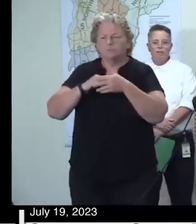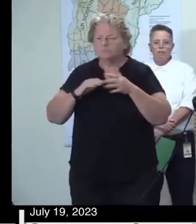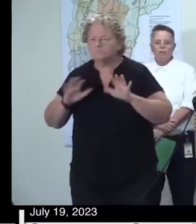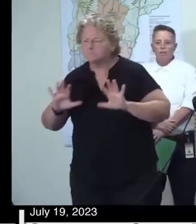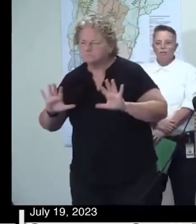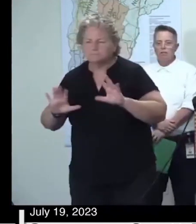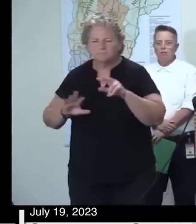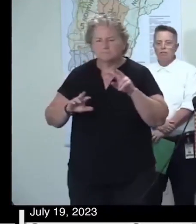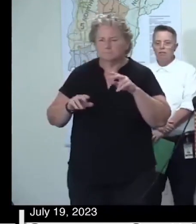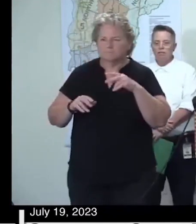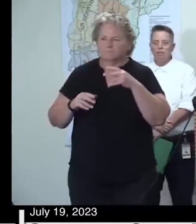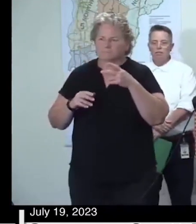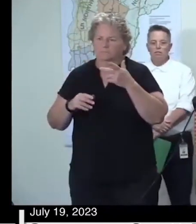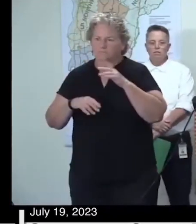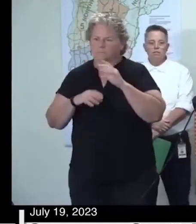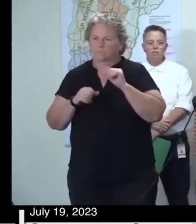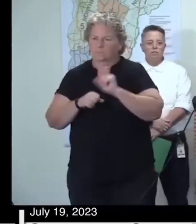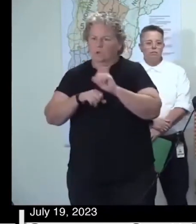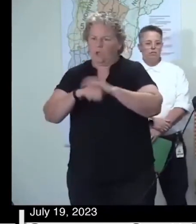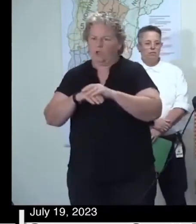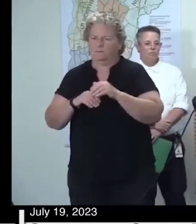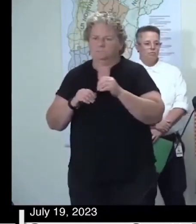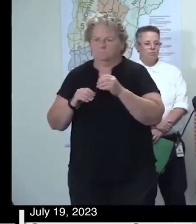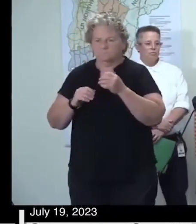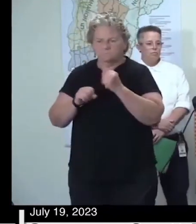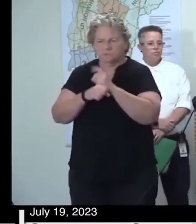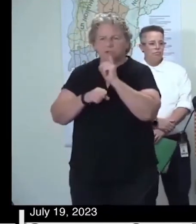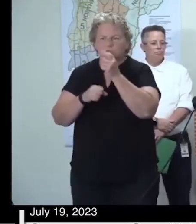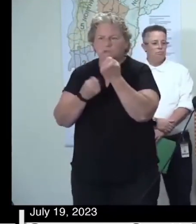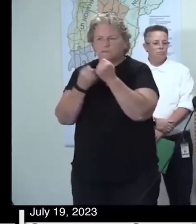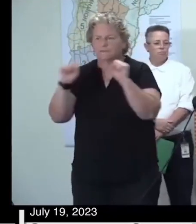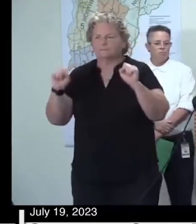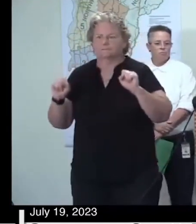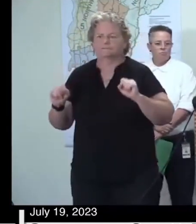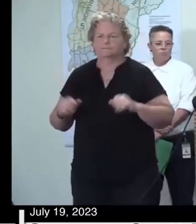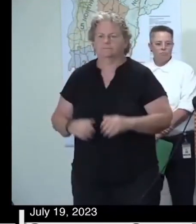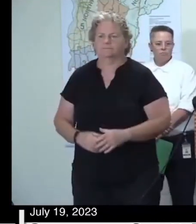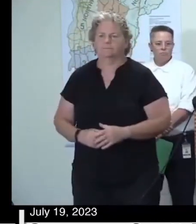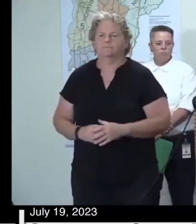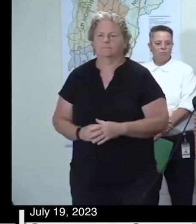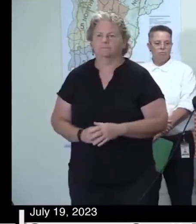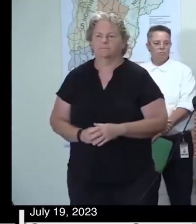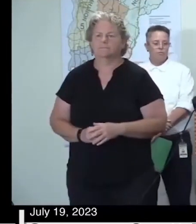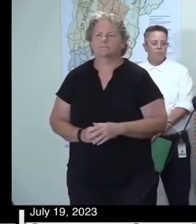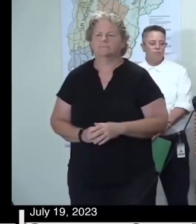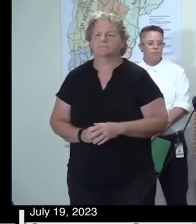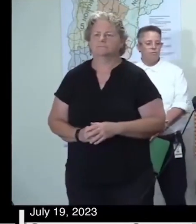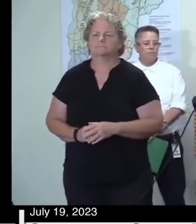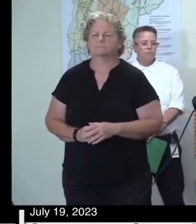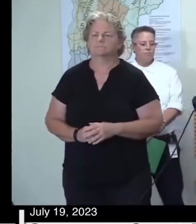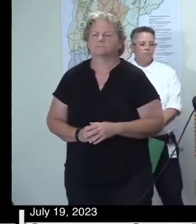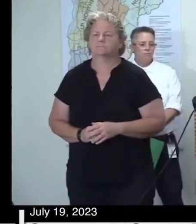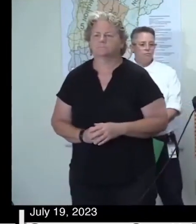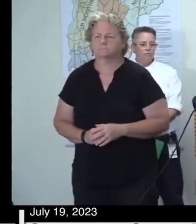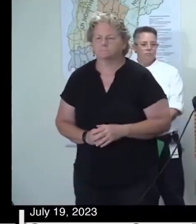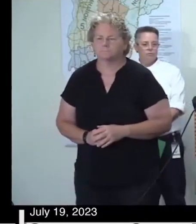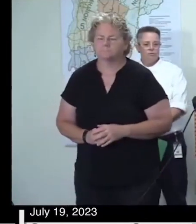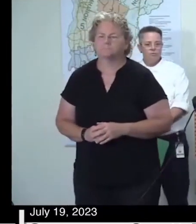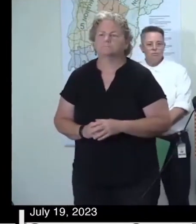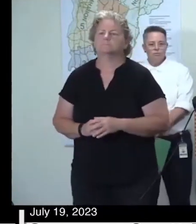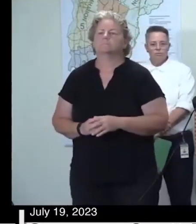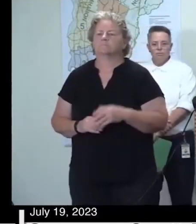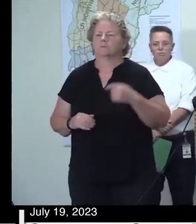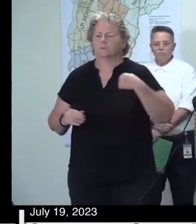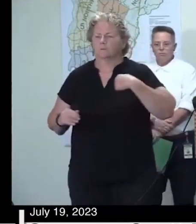field, which consist of an electrical, plumbing, and building inspector together, primarily focused on imminent life